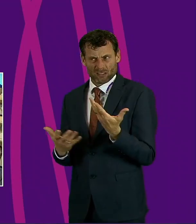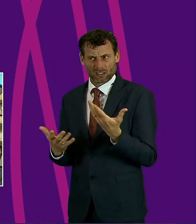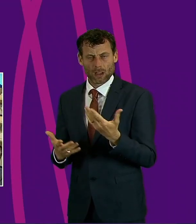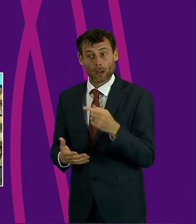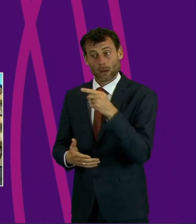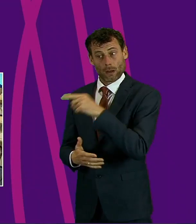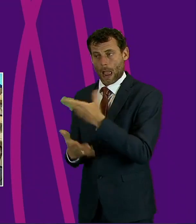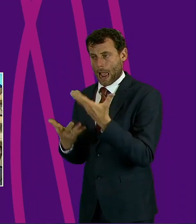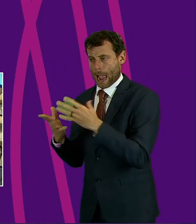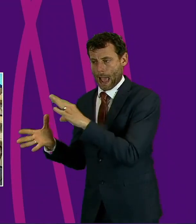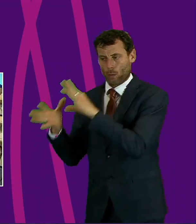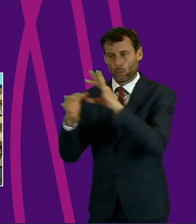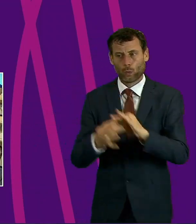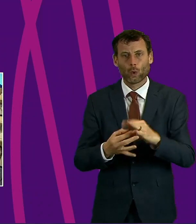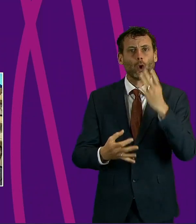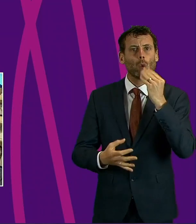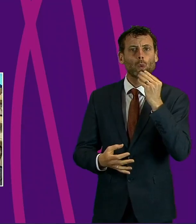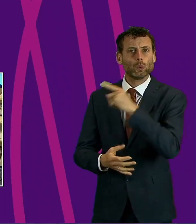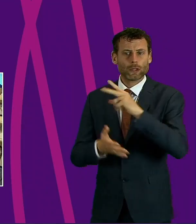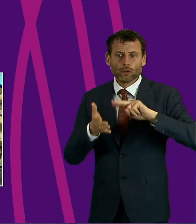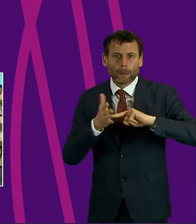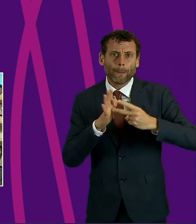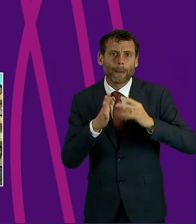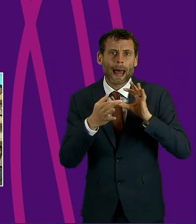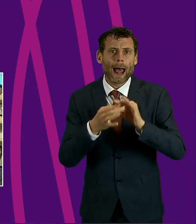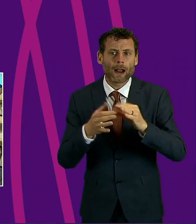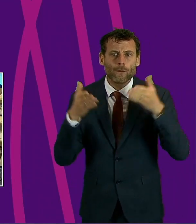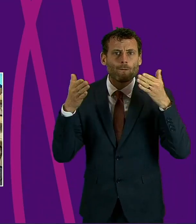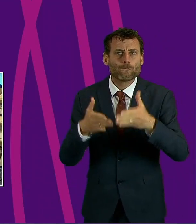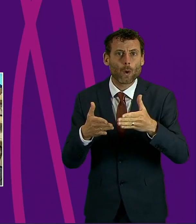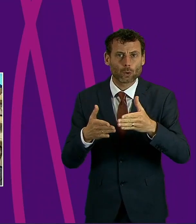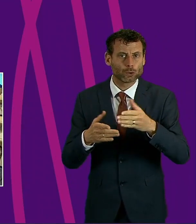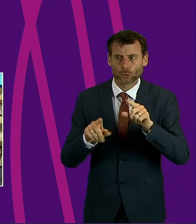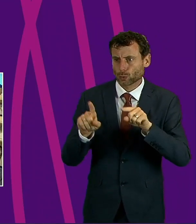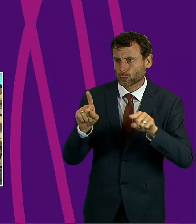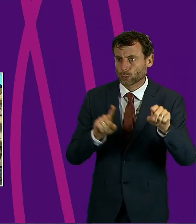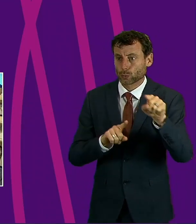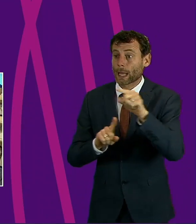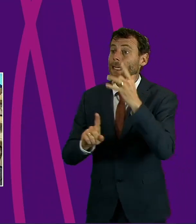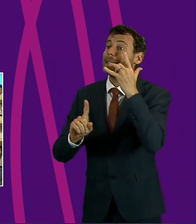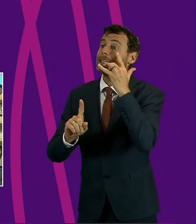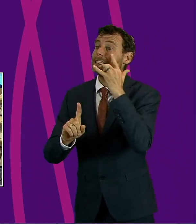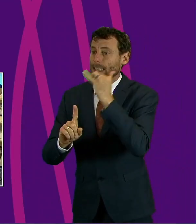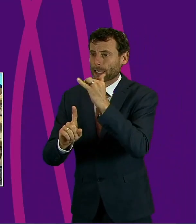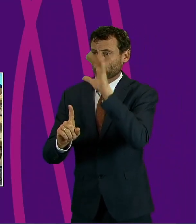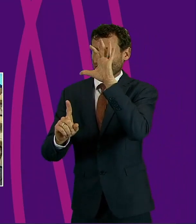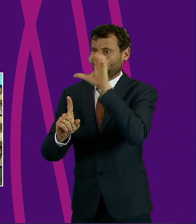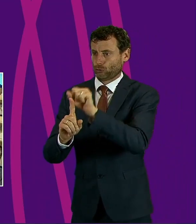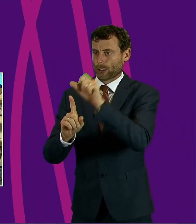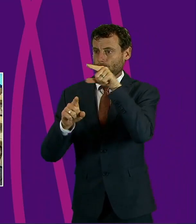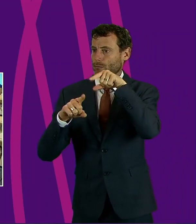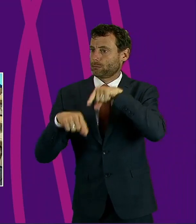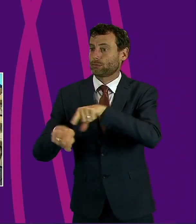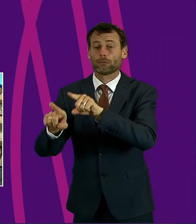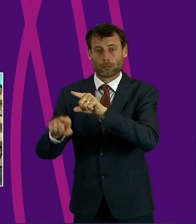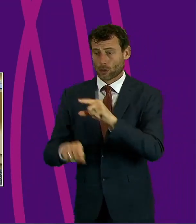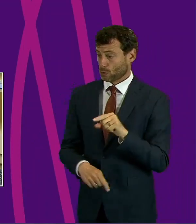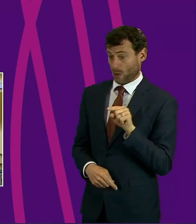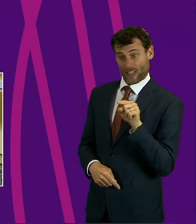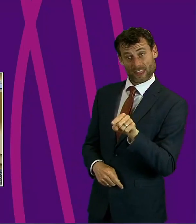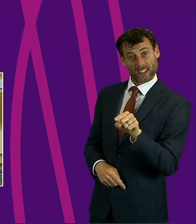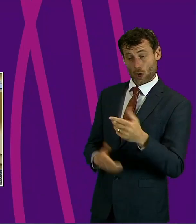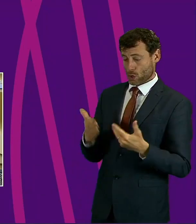tracing and support strategy, and which will be the priority groups for the new antibody test. First